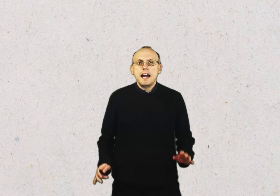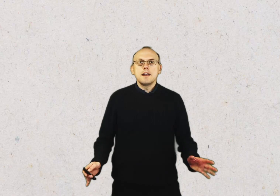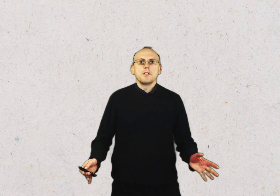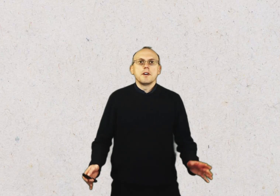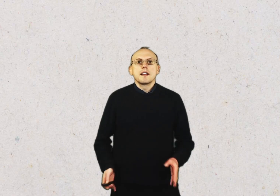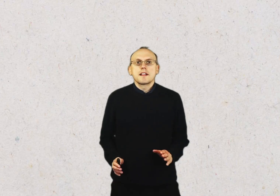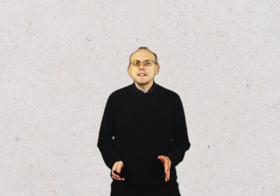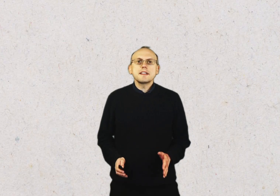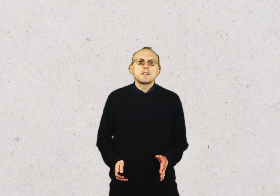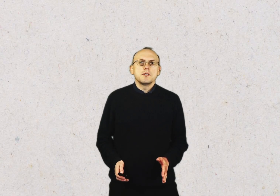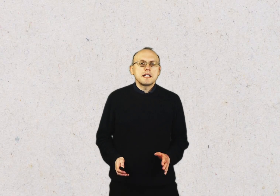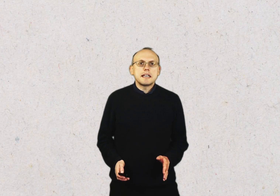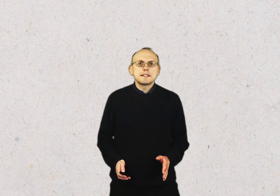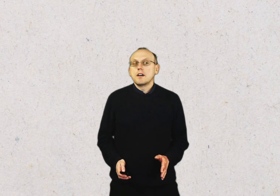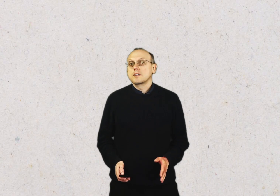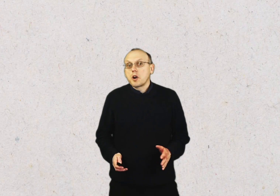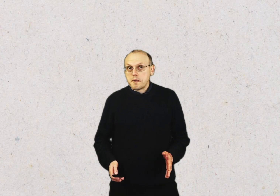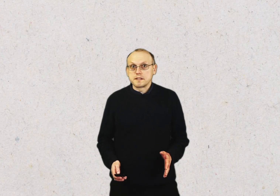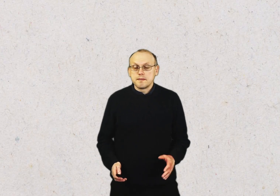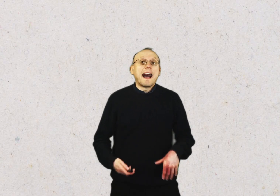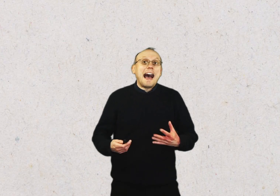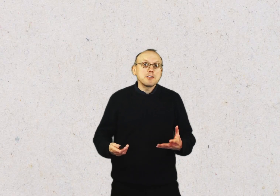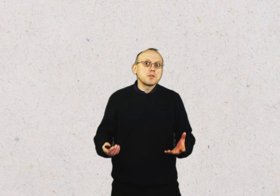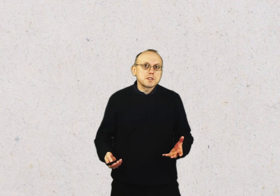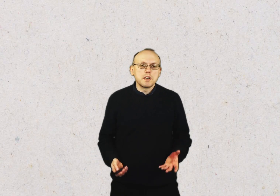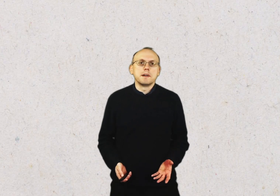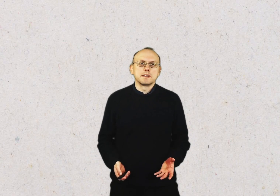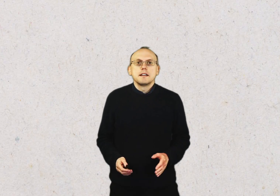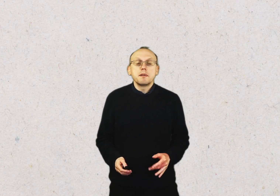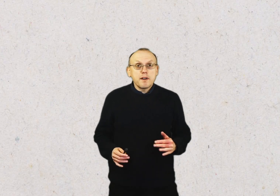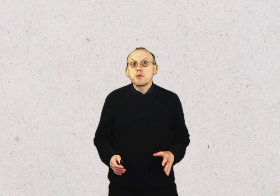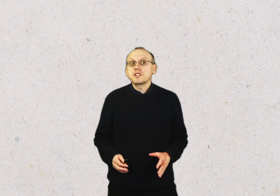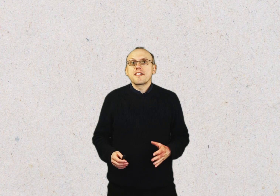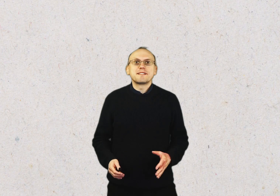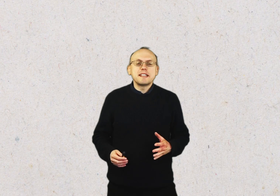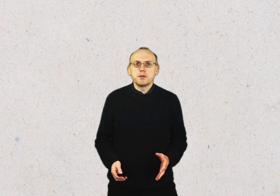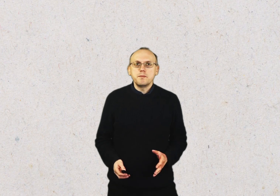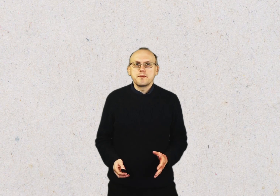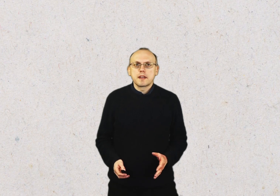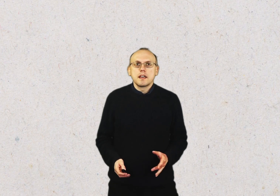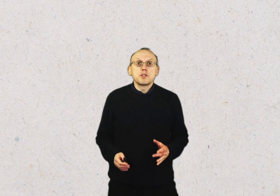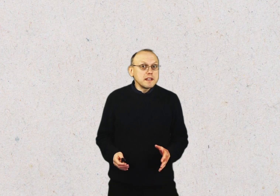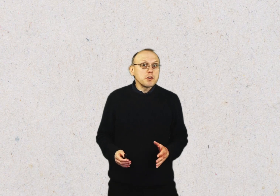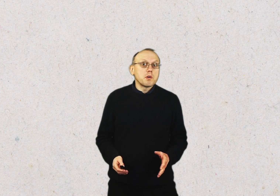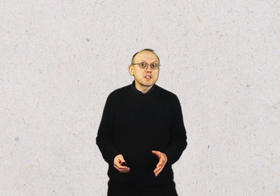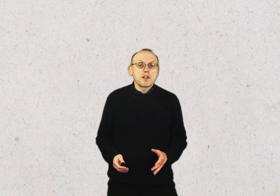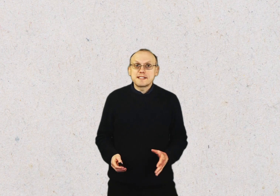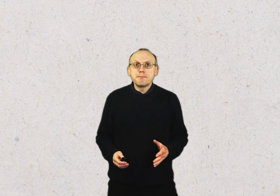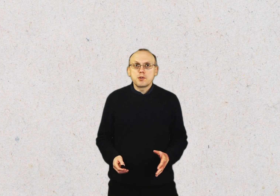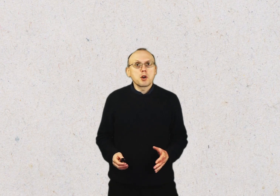Hello! This video is on commas, how to use commas. Before you watch this video, you need to watch the simple, compound